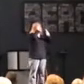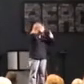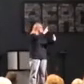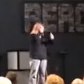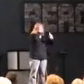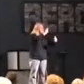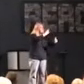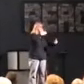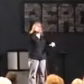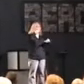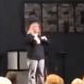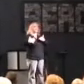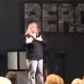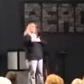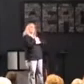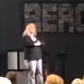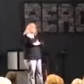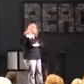silver or gold."